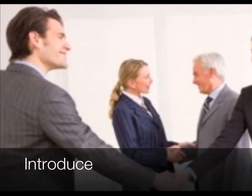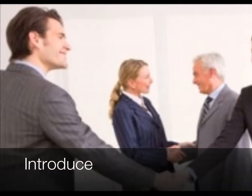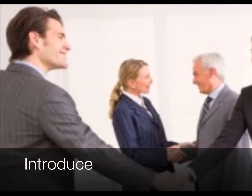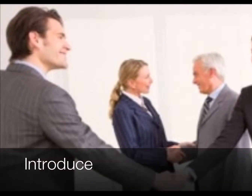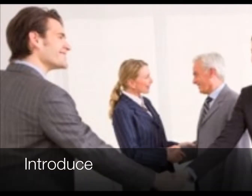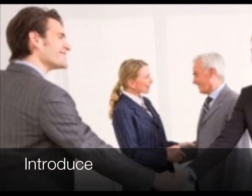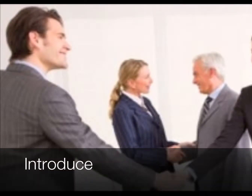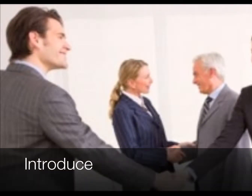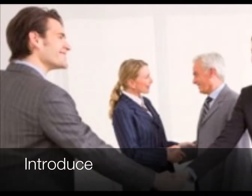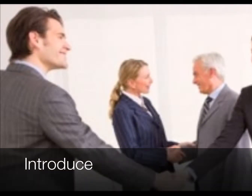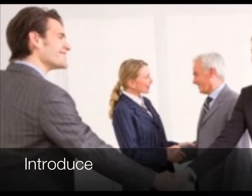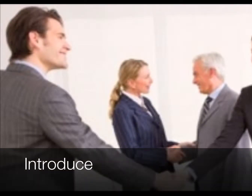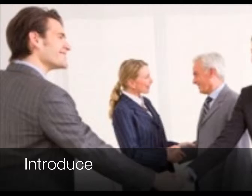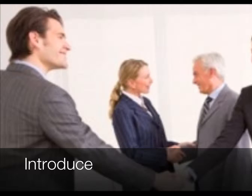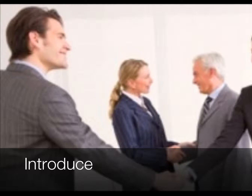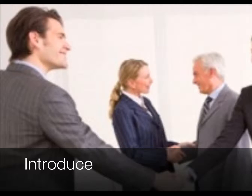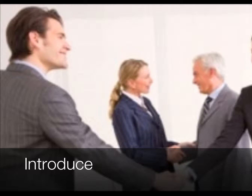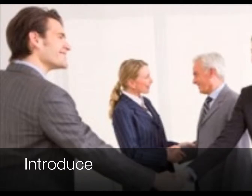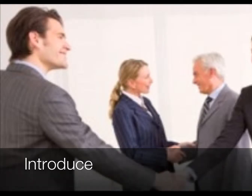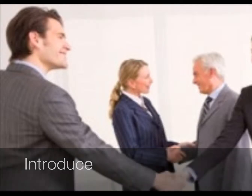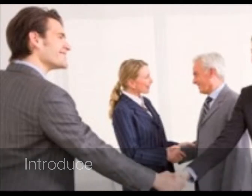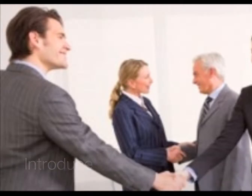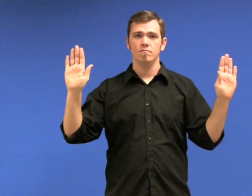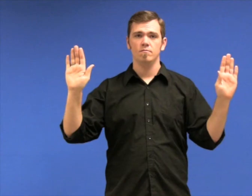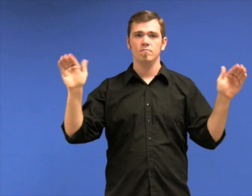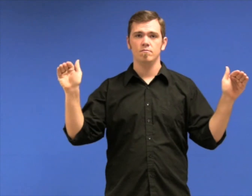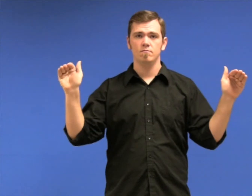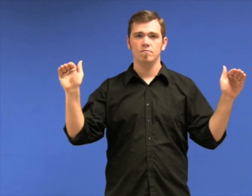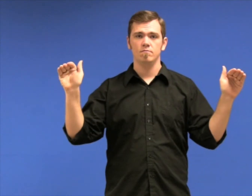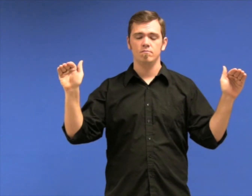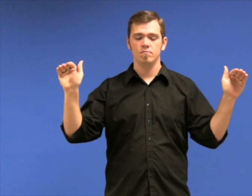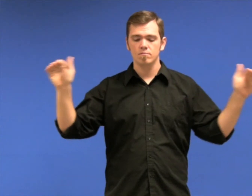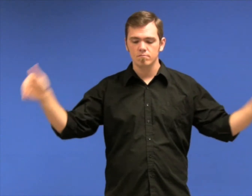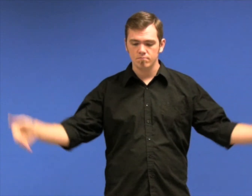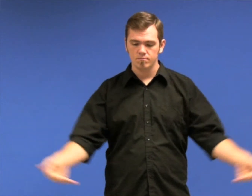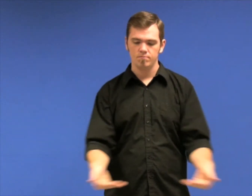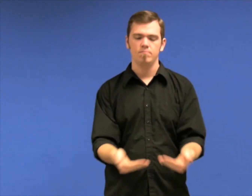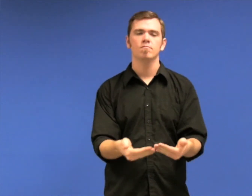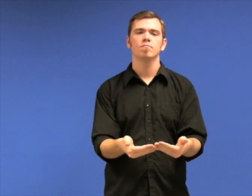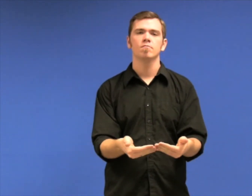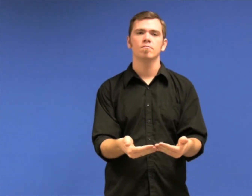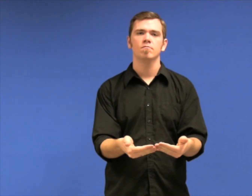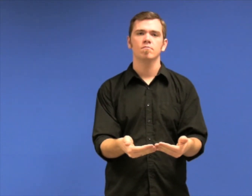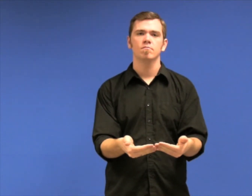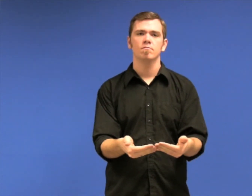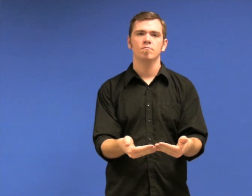All right, now the sign for introduce is introduce.